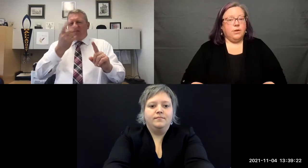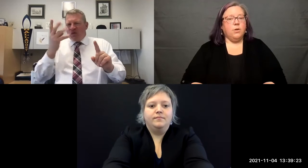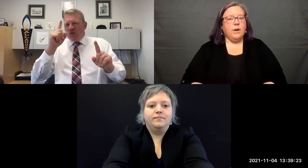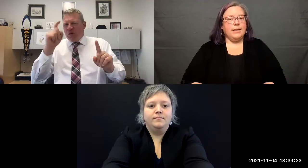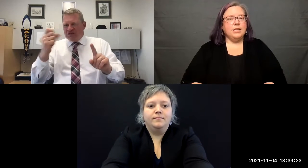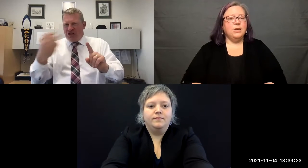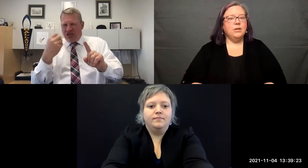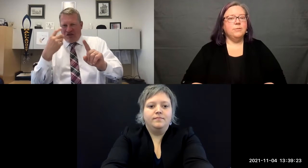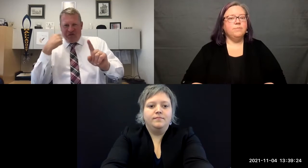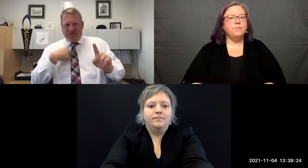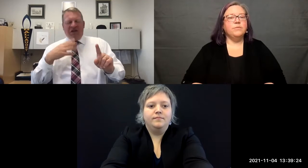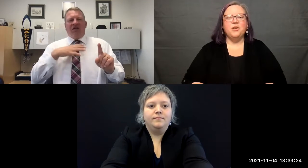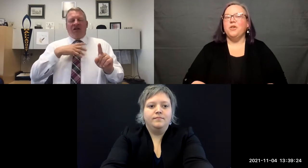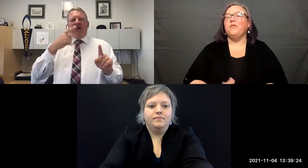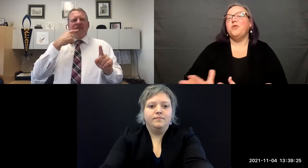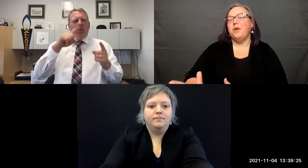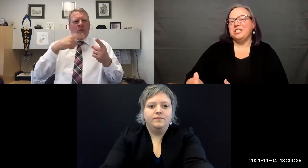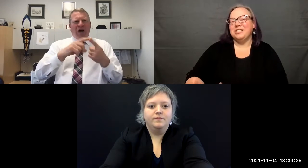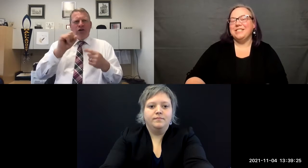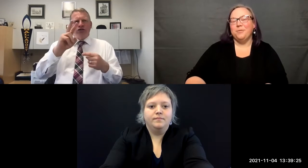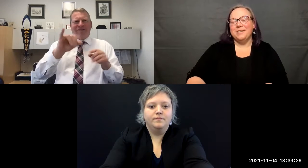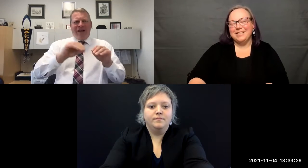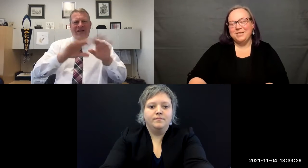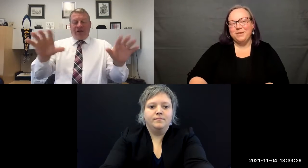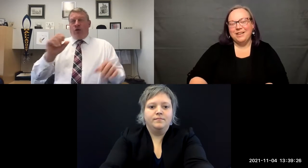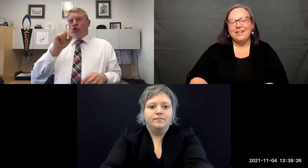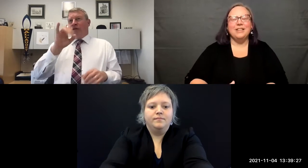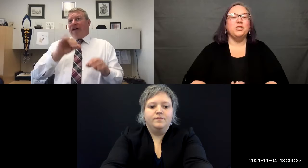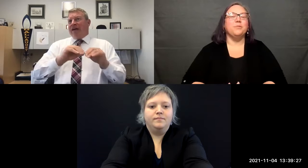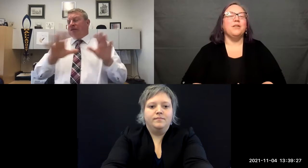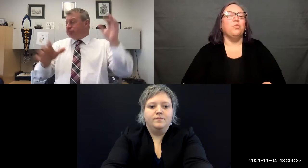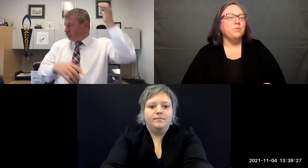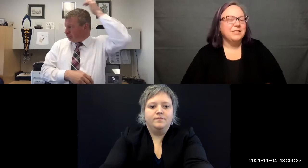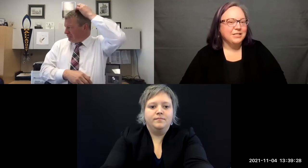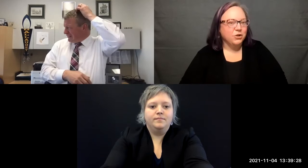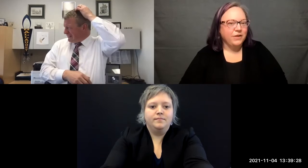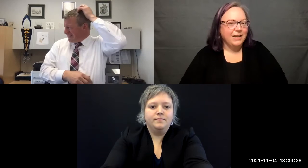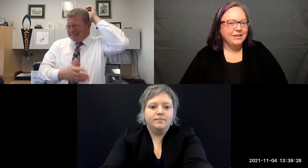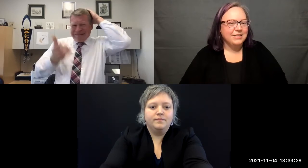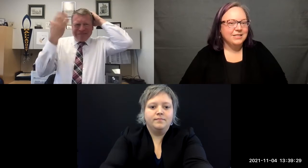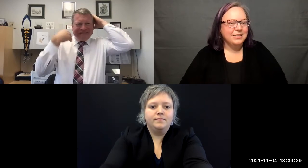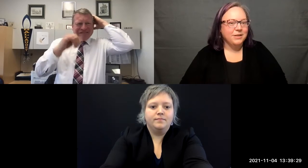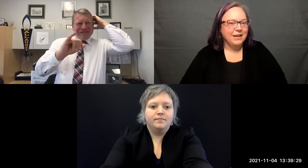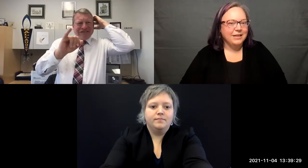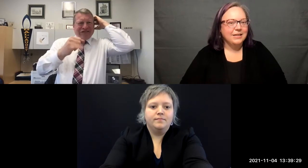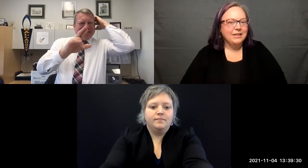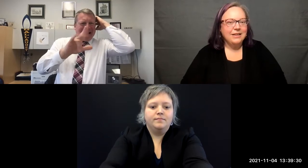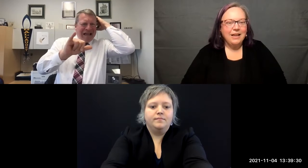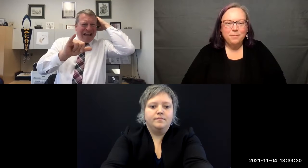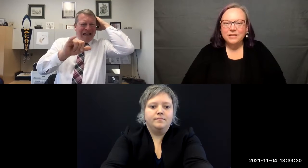All right. So there are a few questions that are being sent to me in terms of when was that survey disseminated? I believe